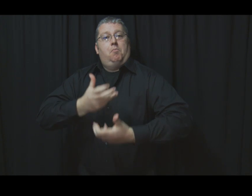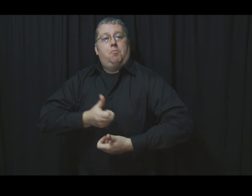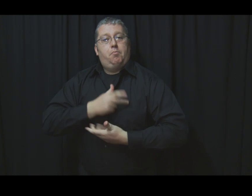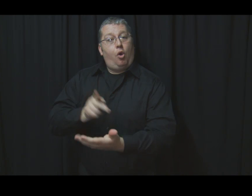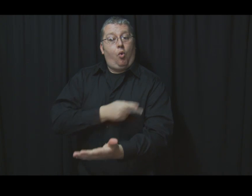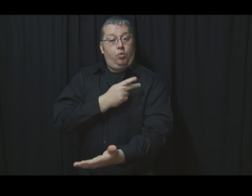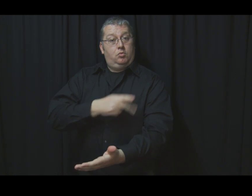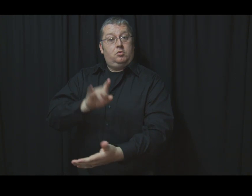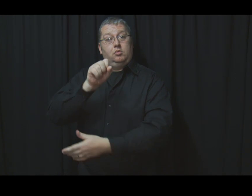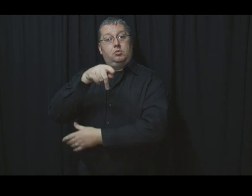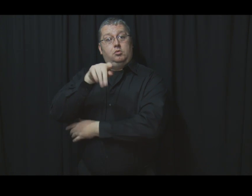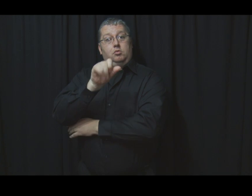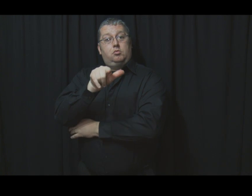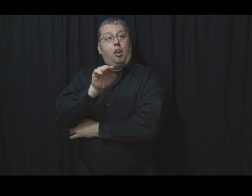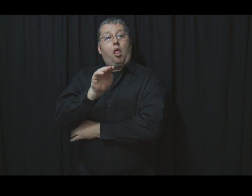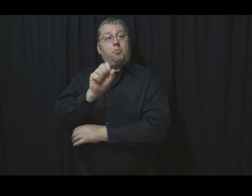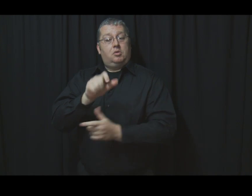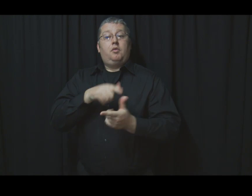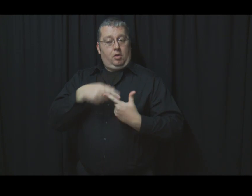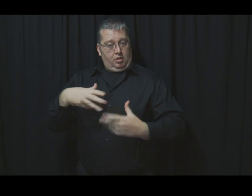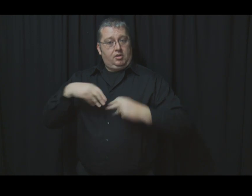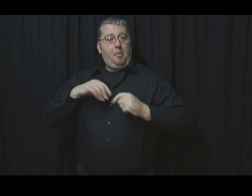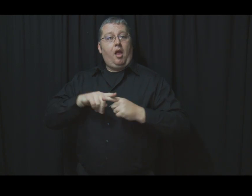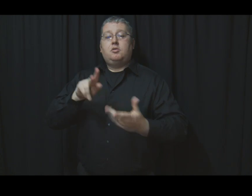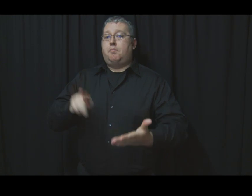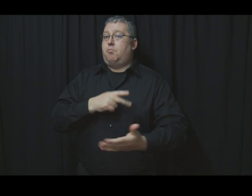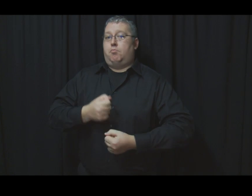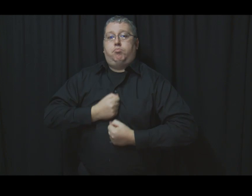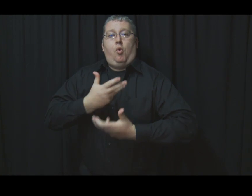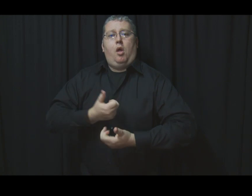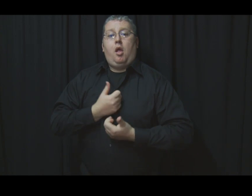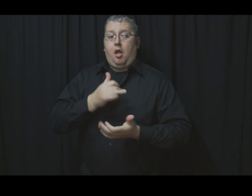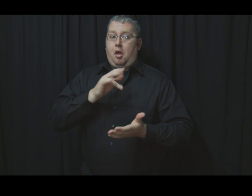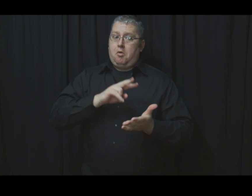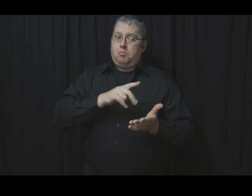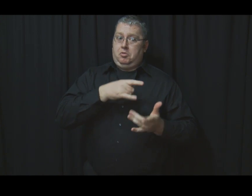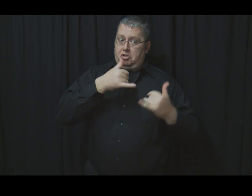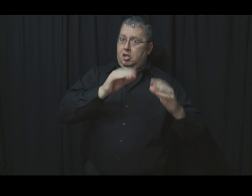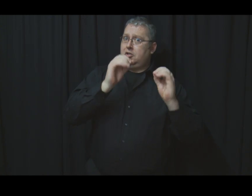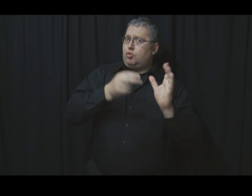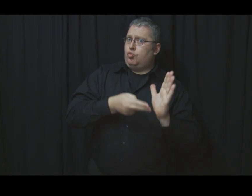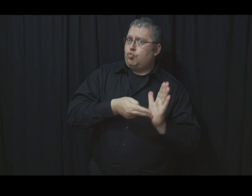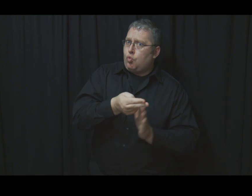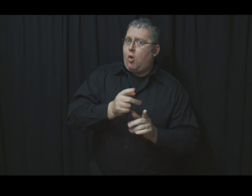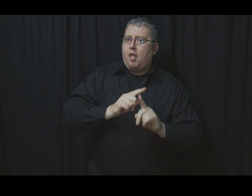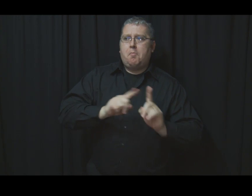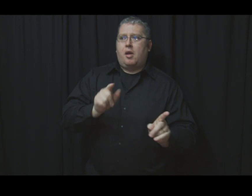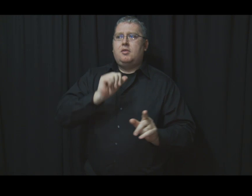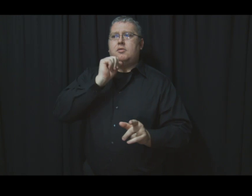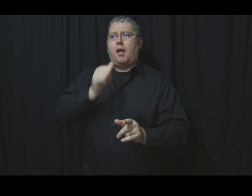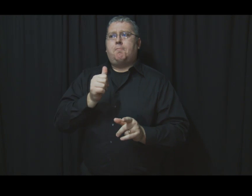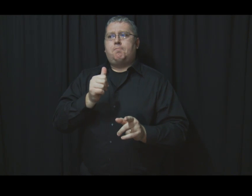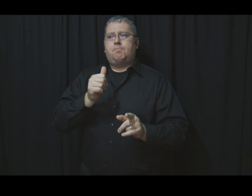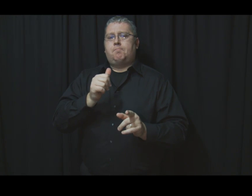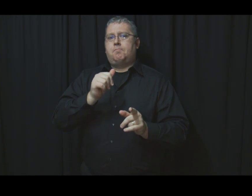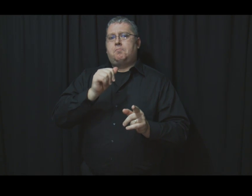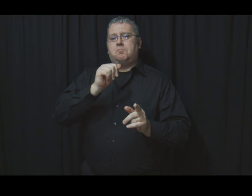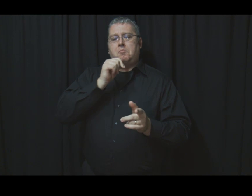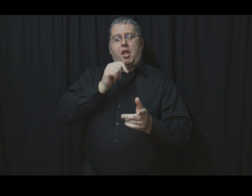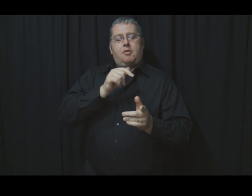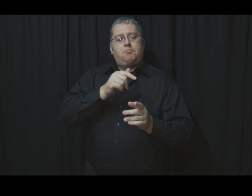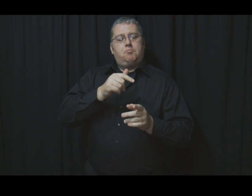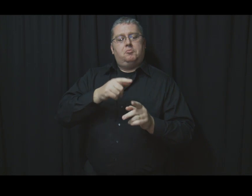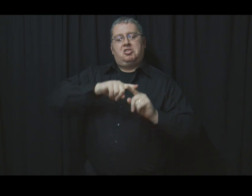Psalms, then you take it as poetry. It doesn't mean it doesn't teach truth, but it's not a cosmological account in the sense